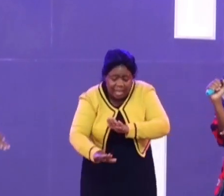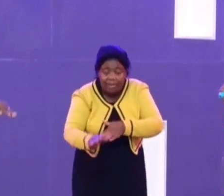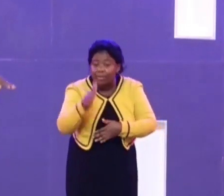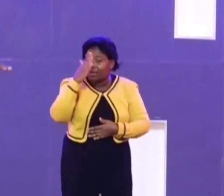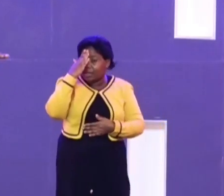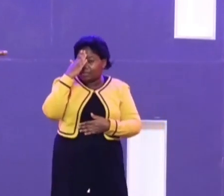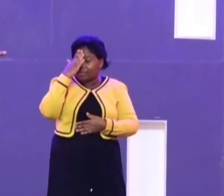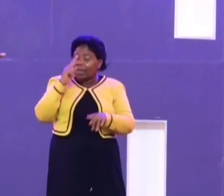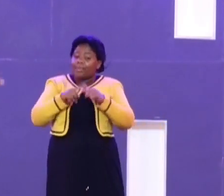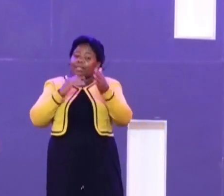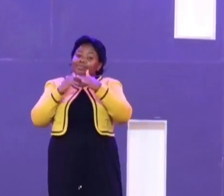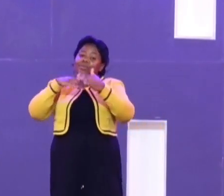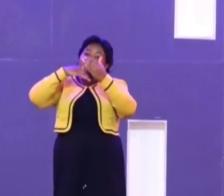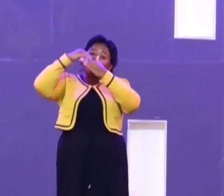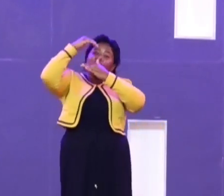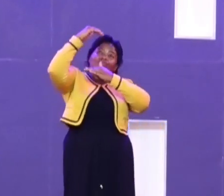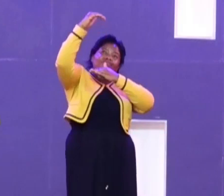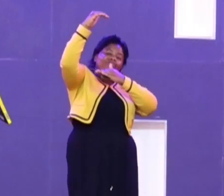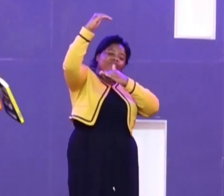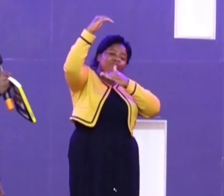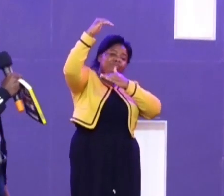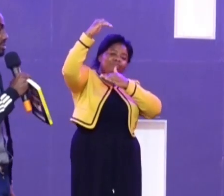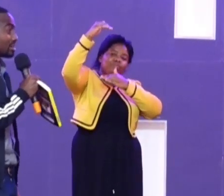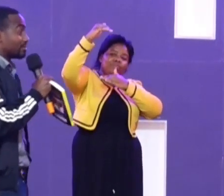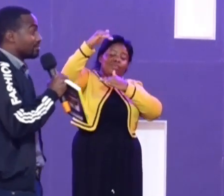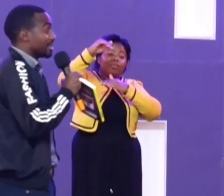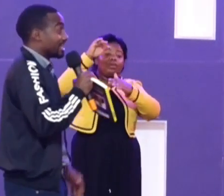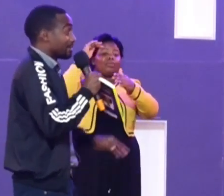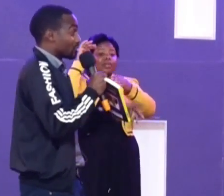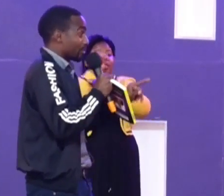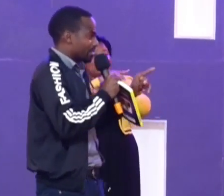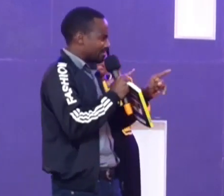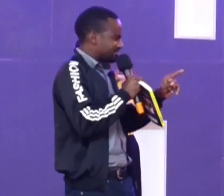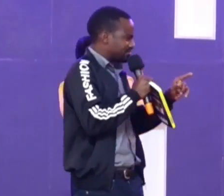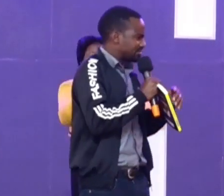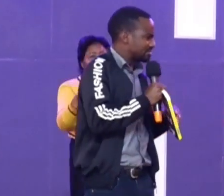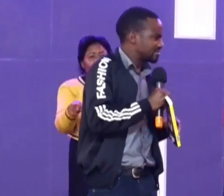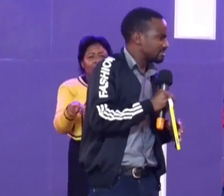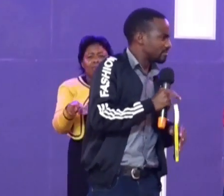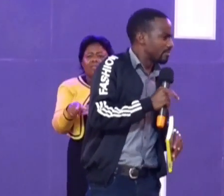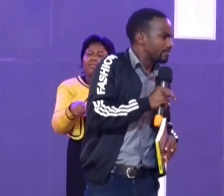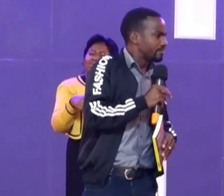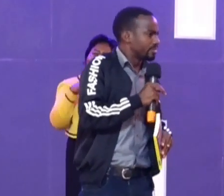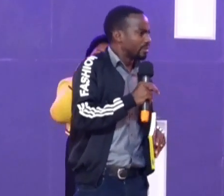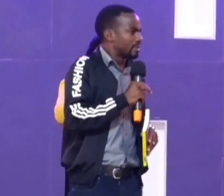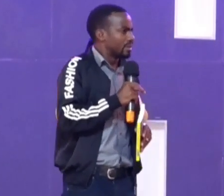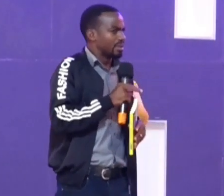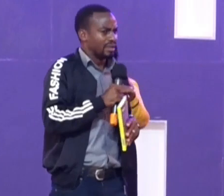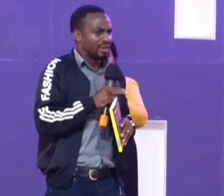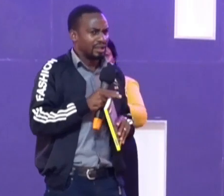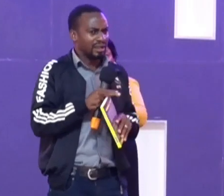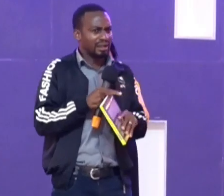were humble. Bwetwamala okulinnya. When we mounted higher. Mala kubuuza. You first ask how many people are coming